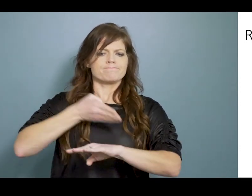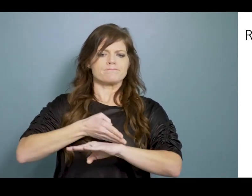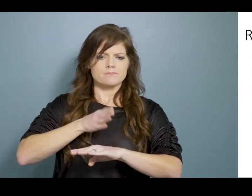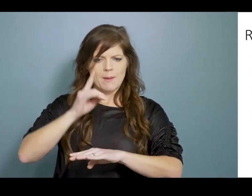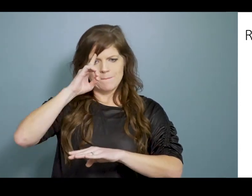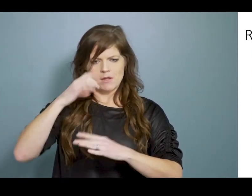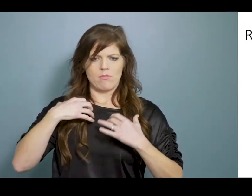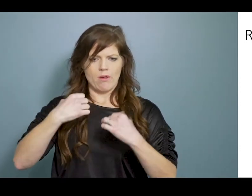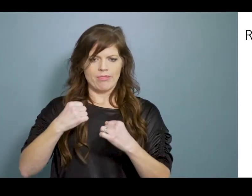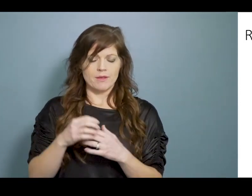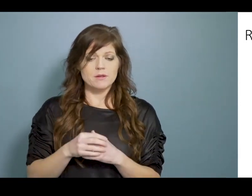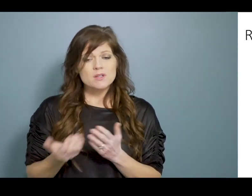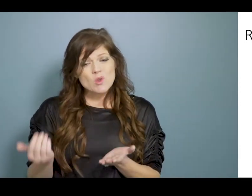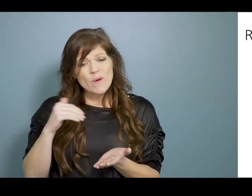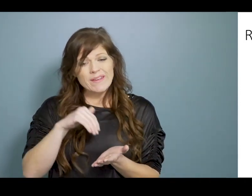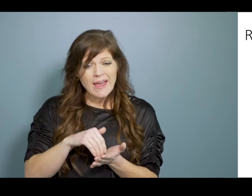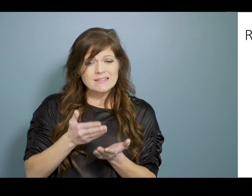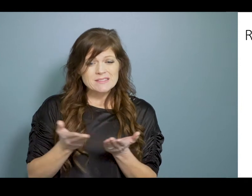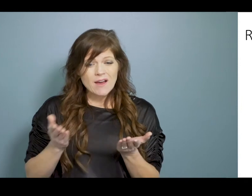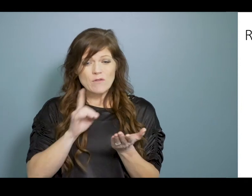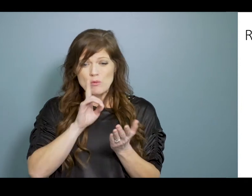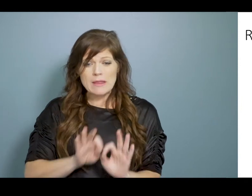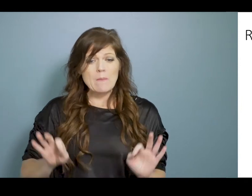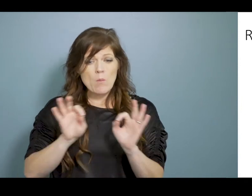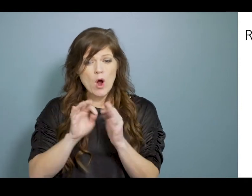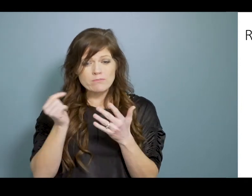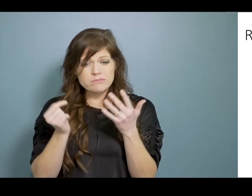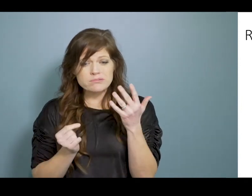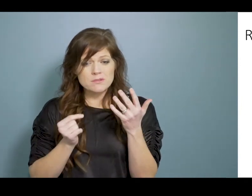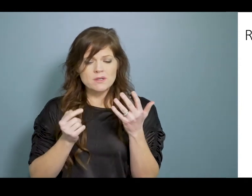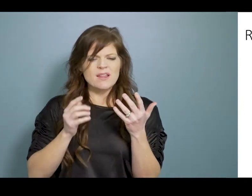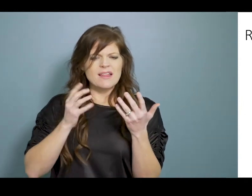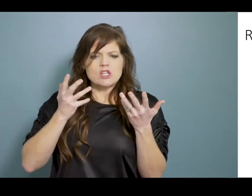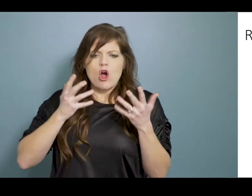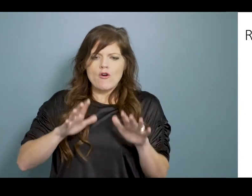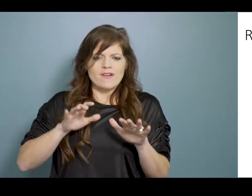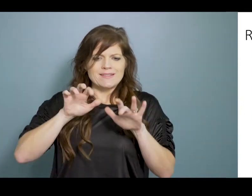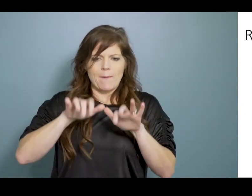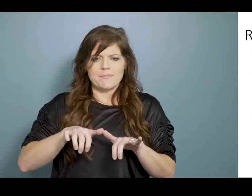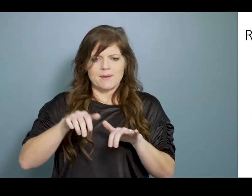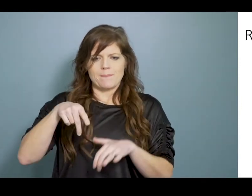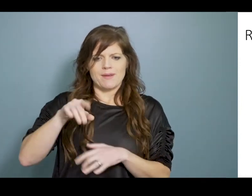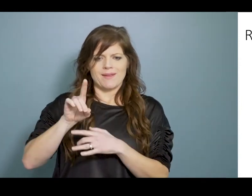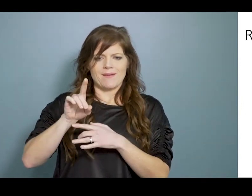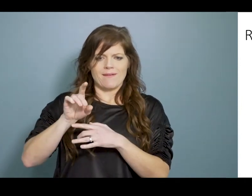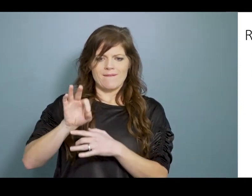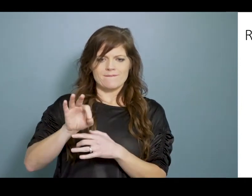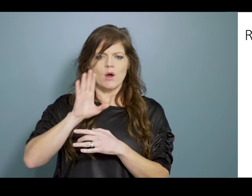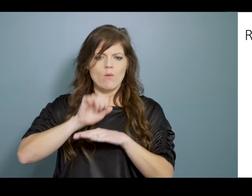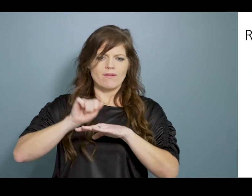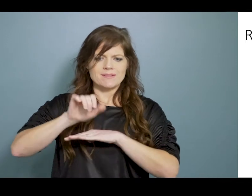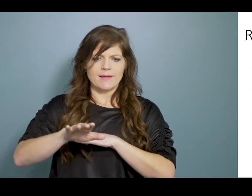again, this stuff that I think is really important is in a PDF. If you